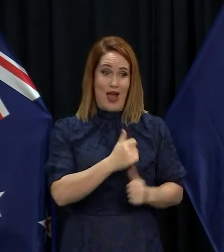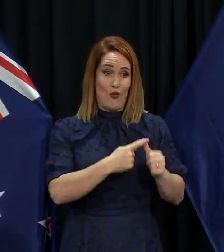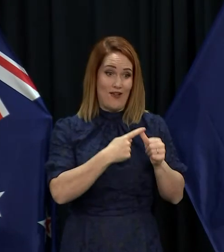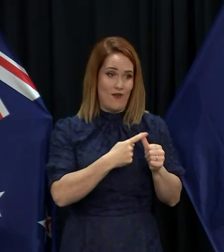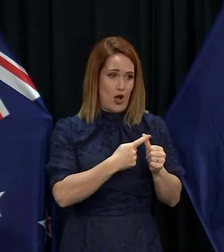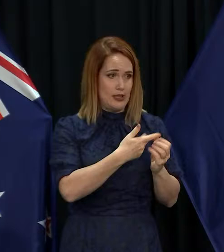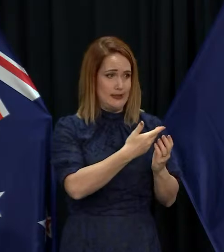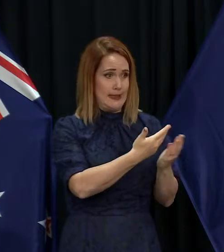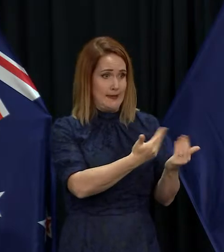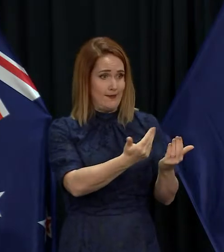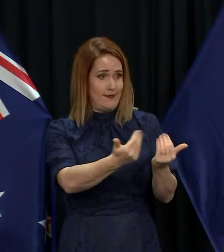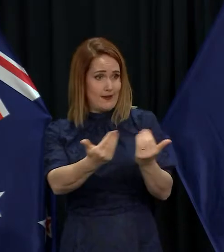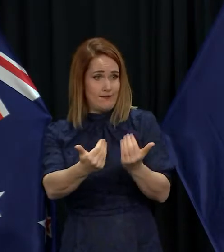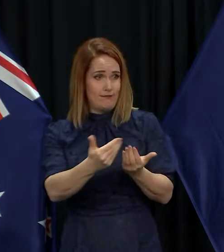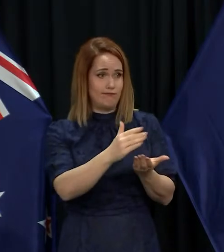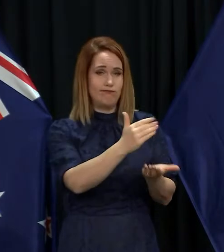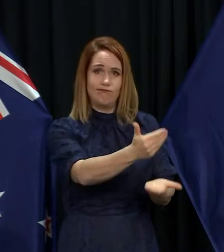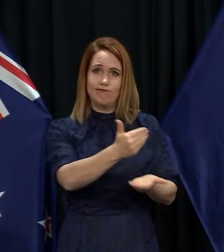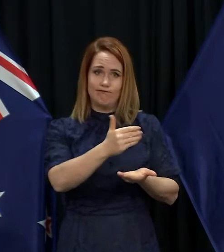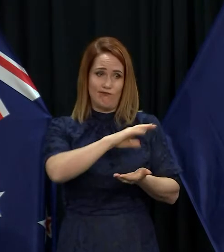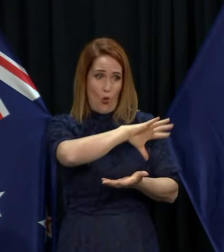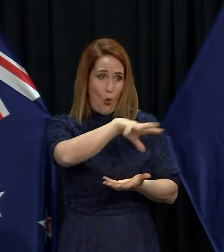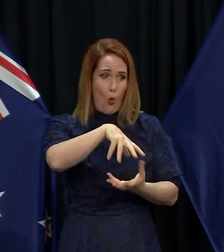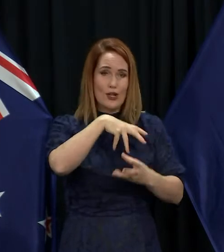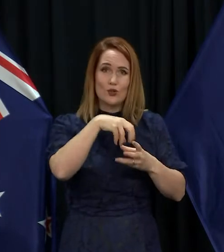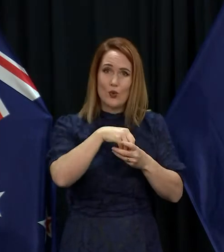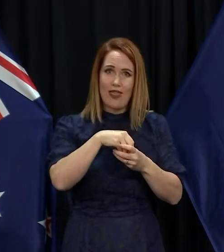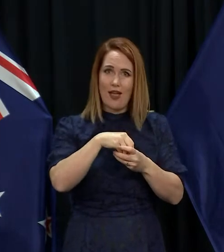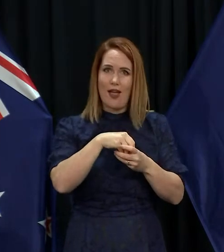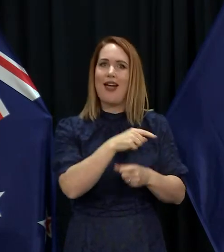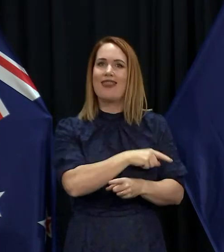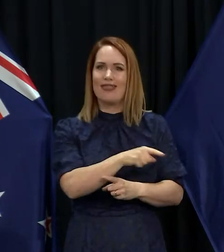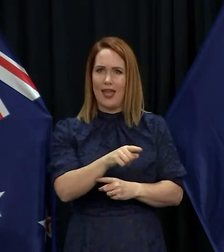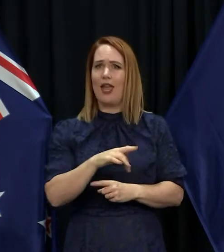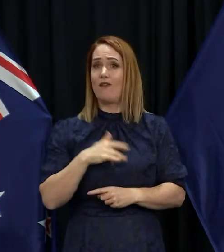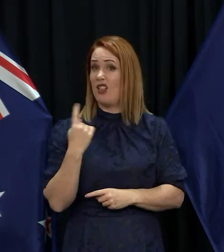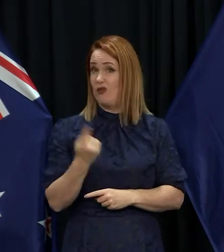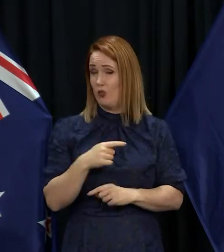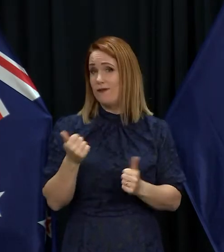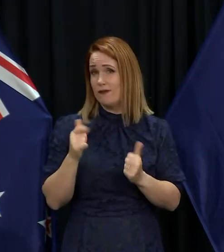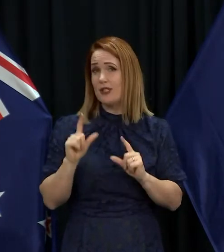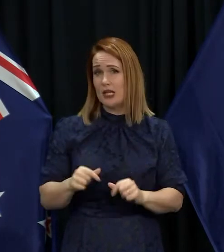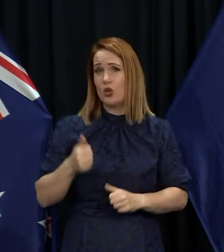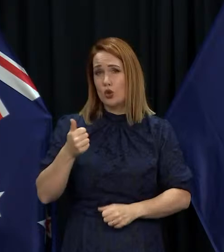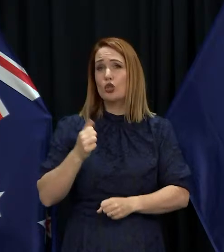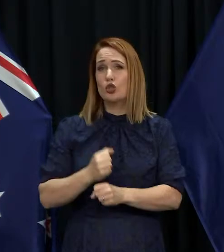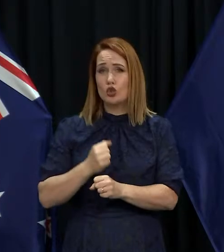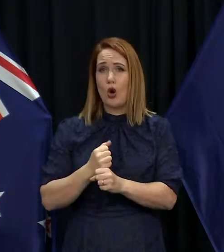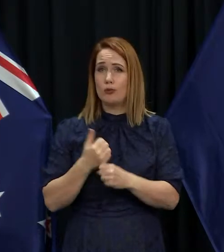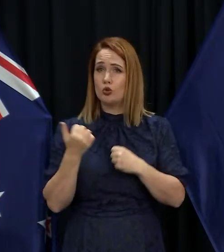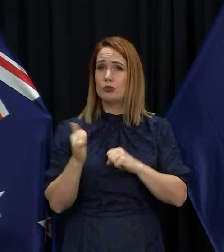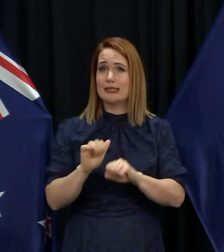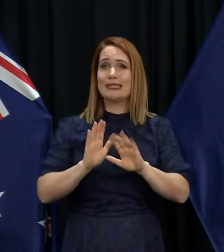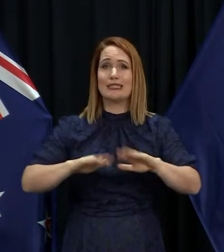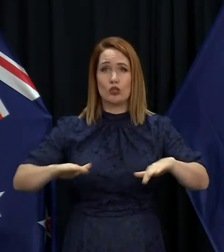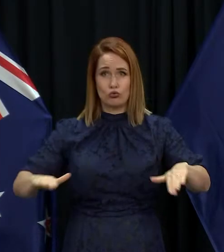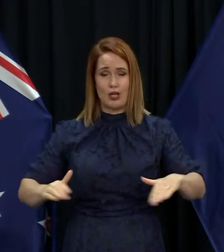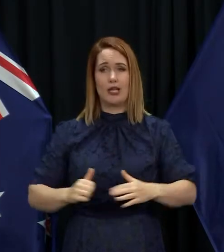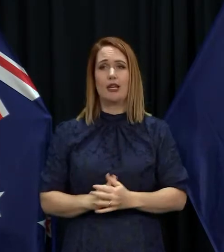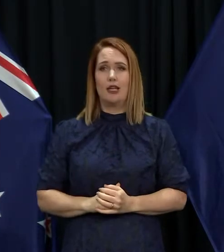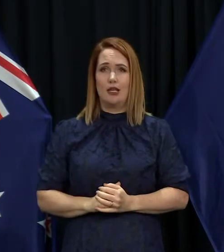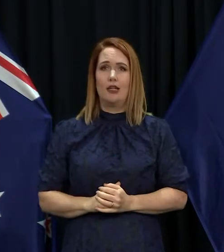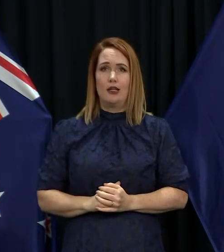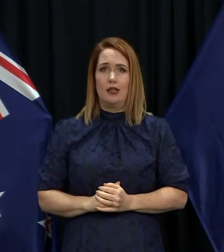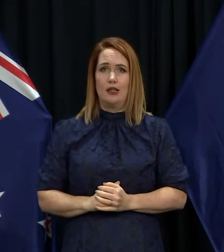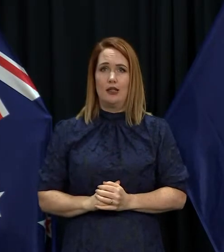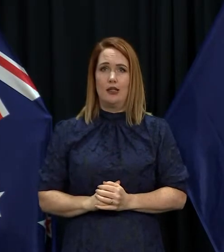opinion that they give us is that they think that we've done a good job and our advice around protecting children. We were one of the